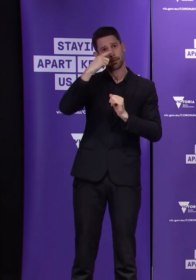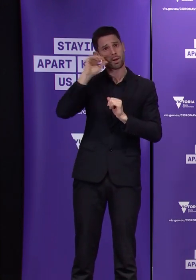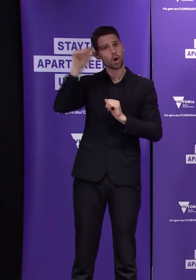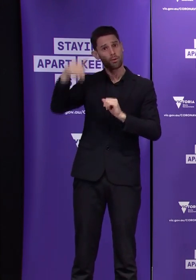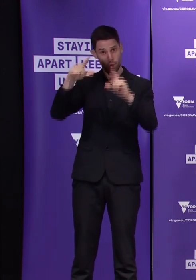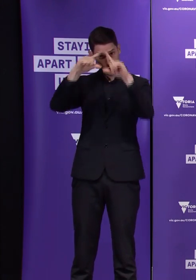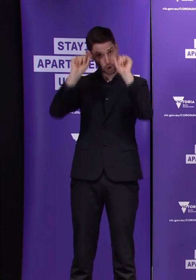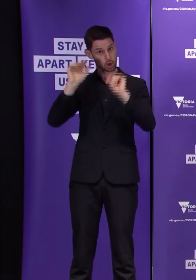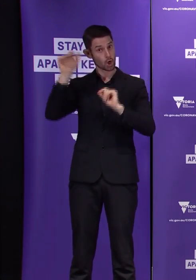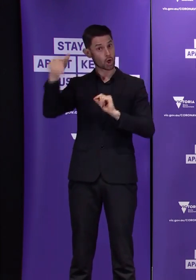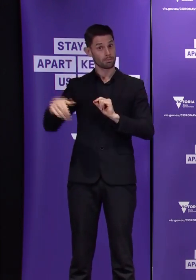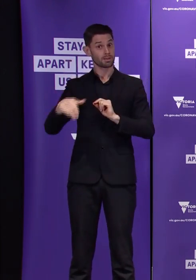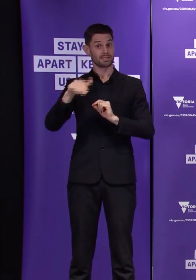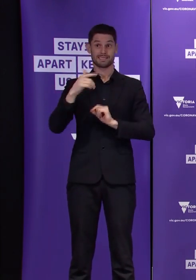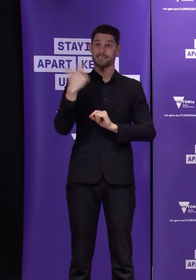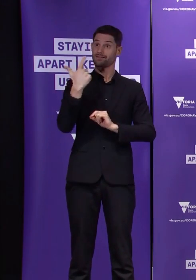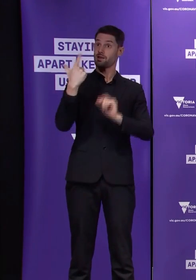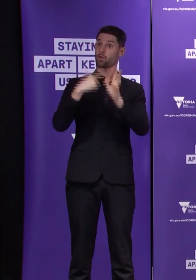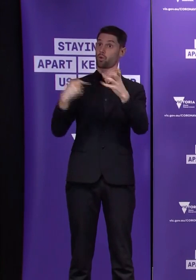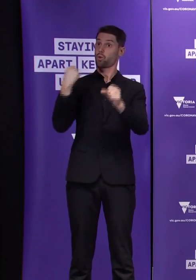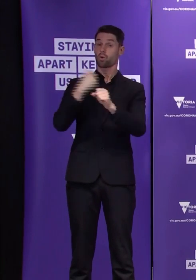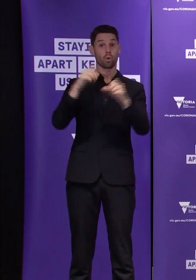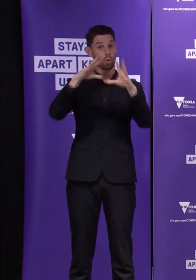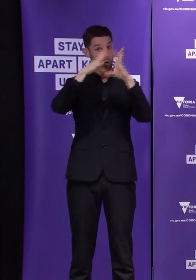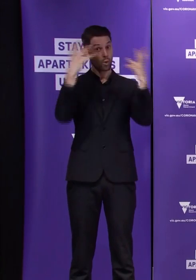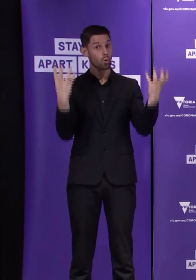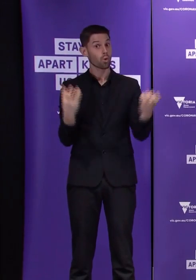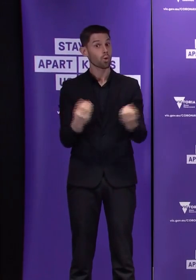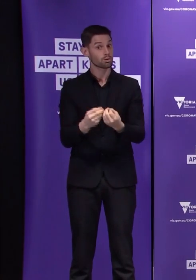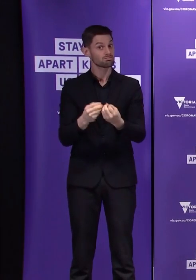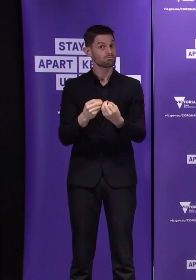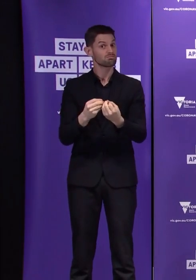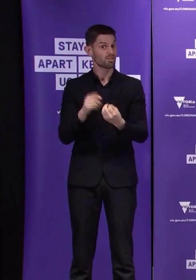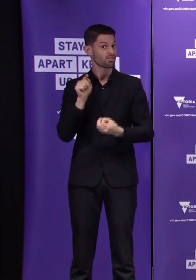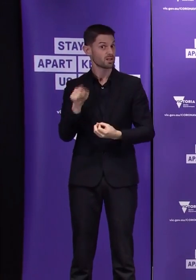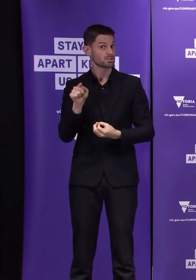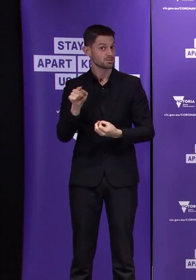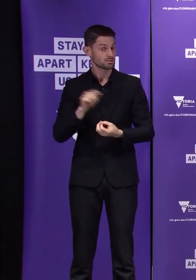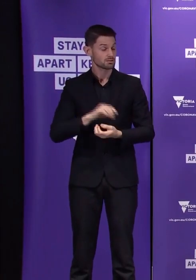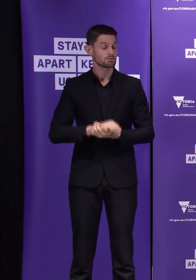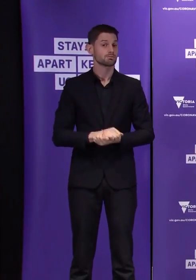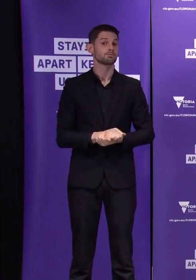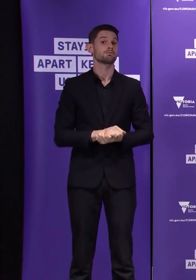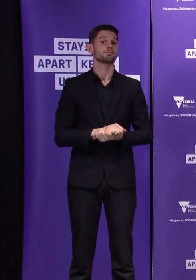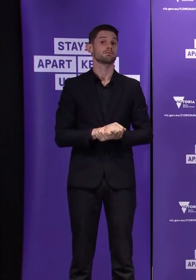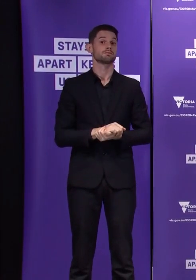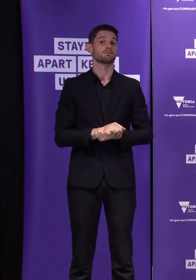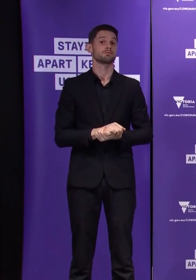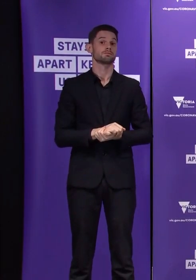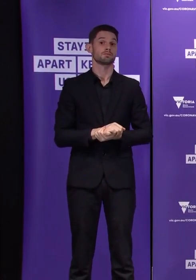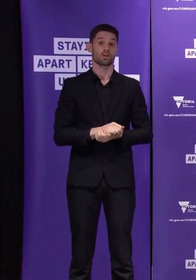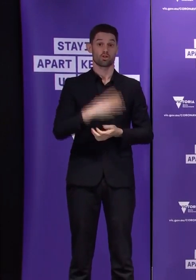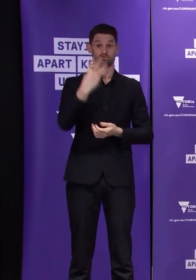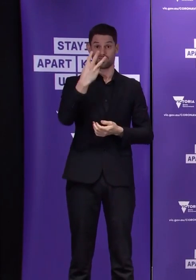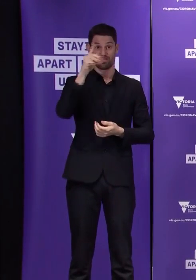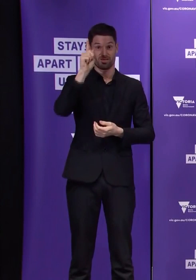at the 17th of August. Total number of cases associated with aged care facility outbreaks since 1 January